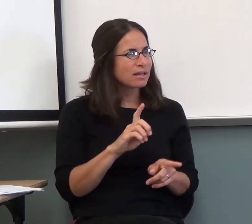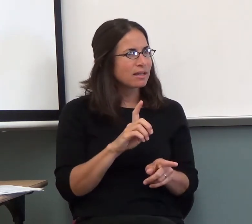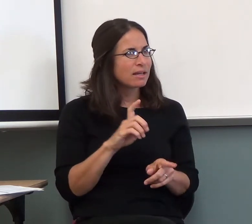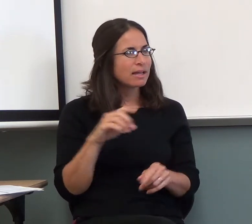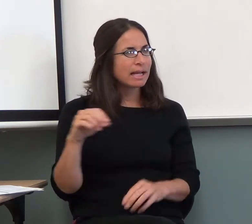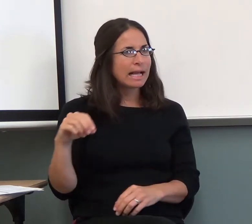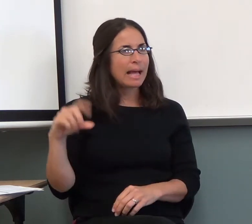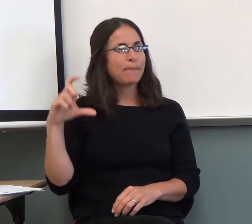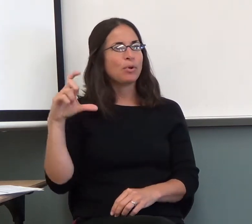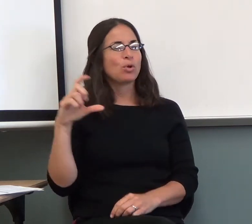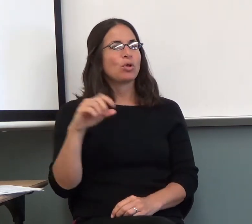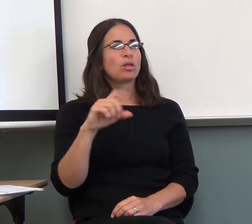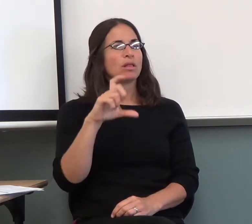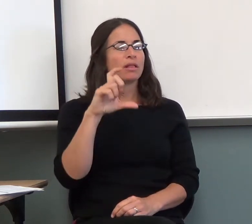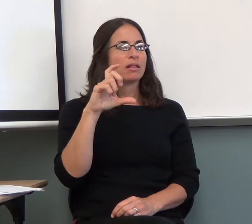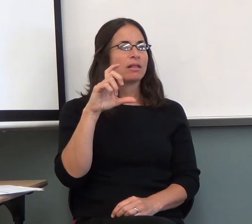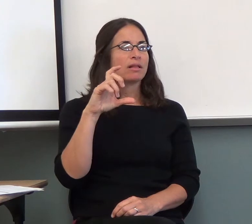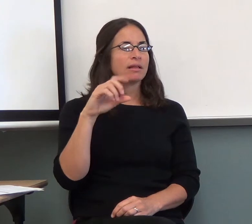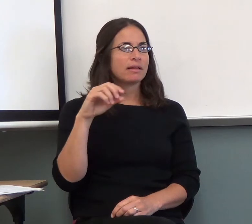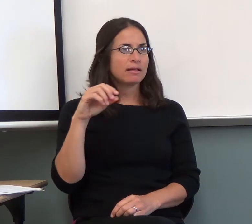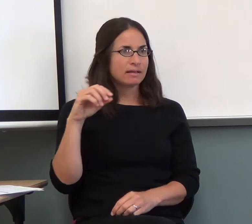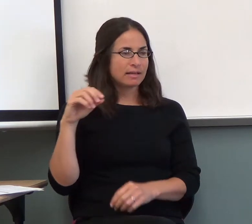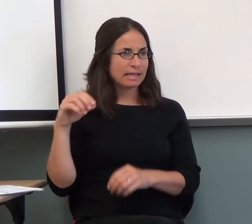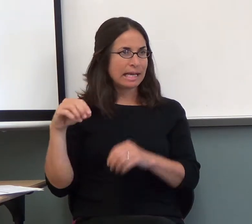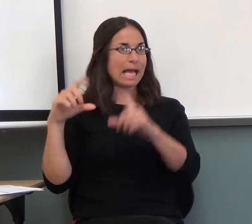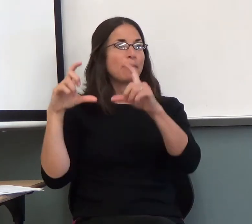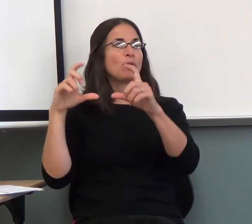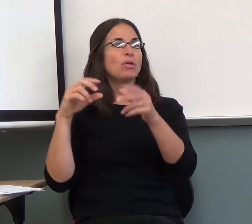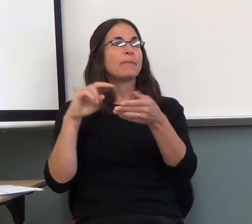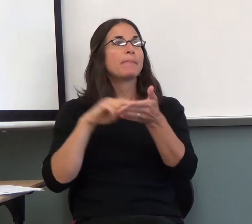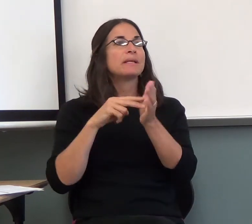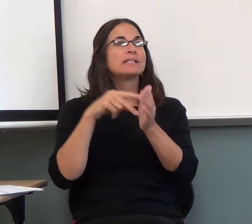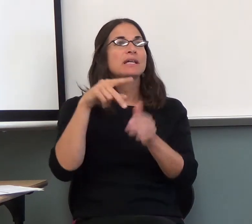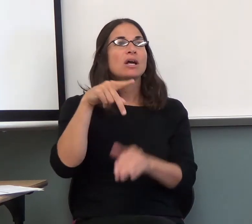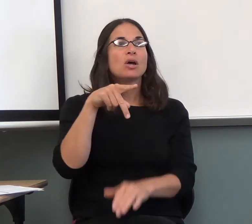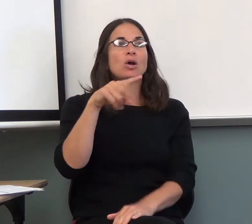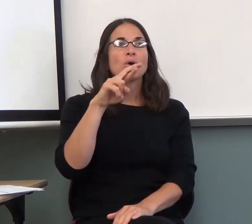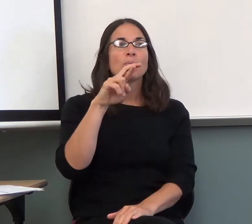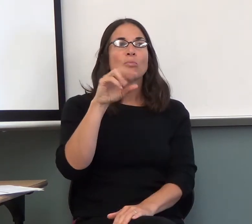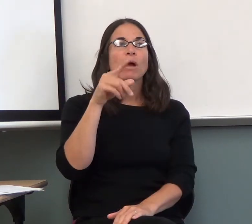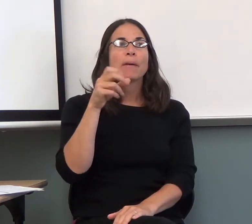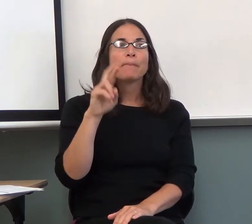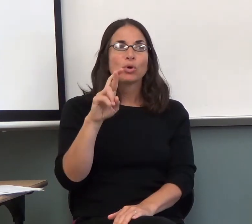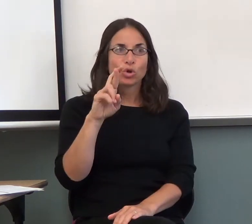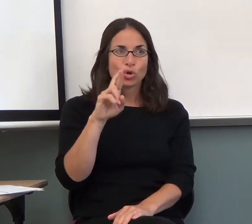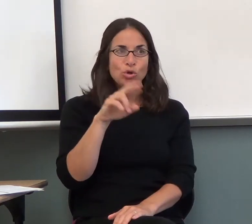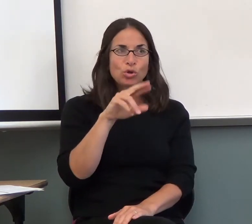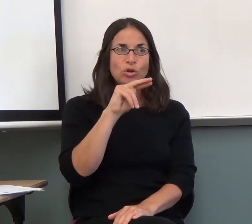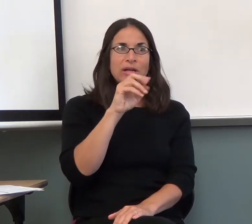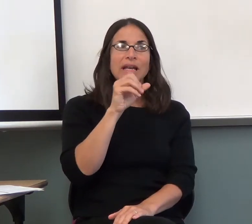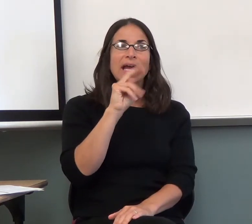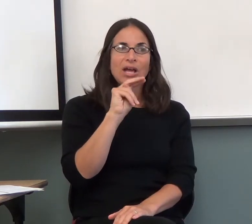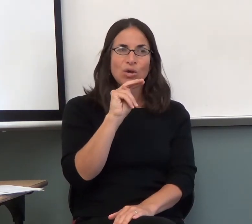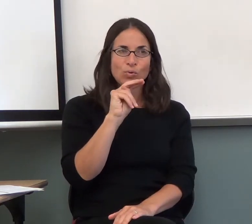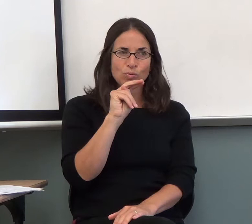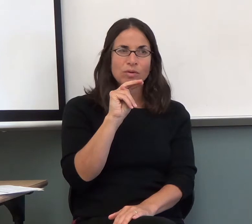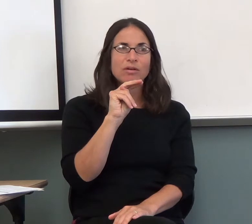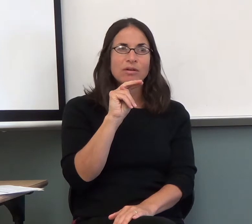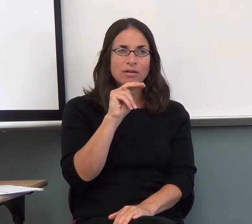Capitalized, proper noun, right? Proper noun. You said pronoun. Oh, Proper Sorry. noun, which are close, actually. Pro and then- proper. And